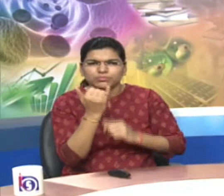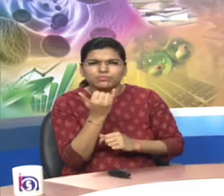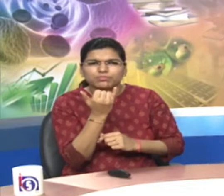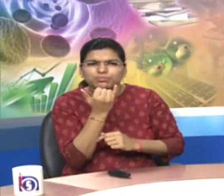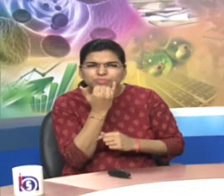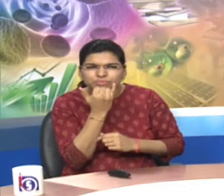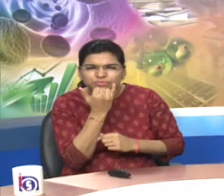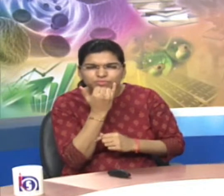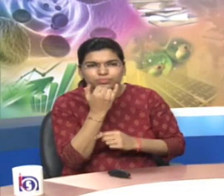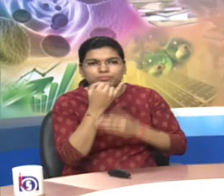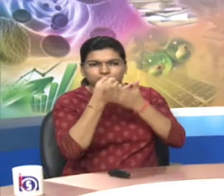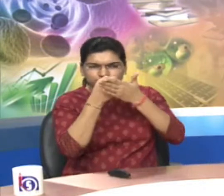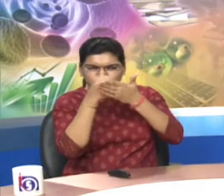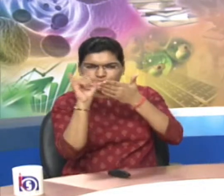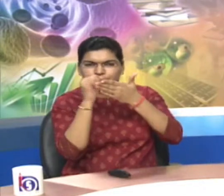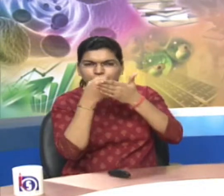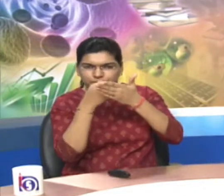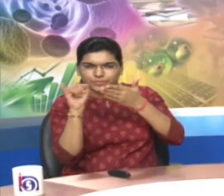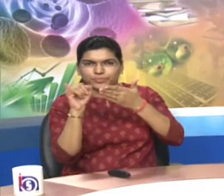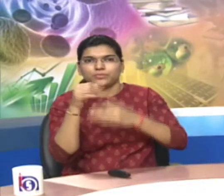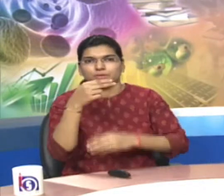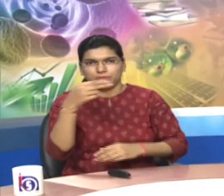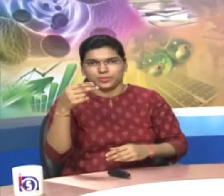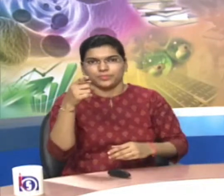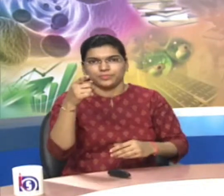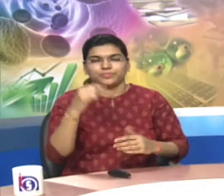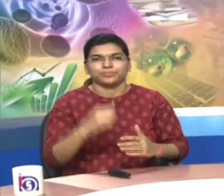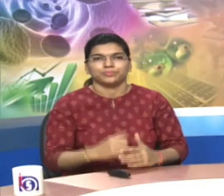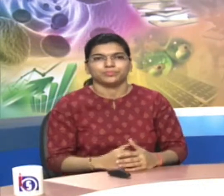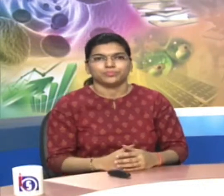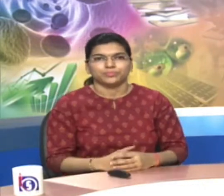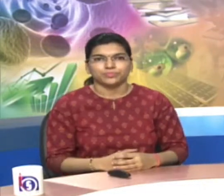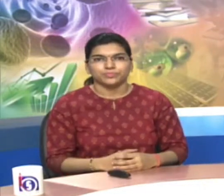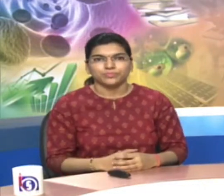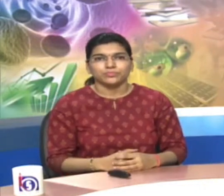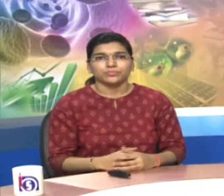delete. When there is any mistake, you remove that word.